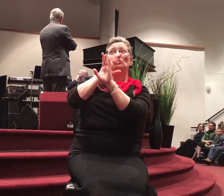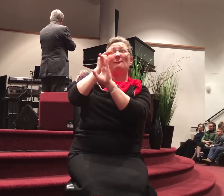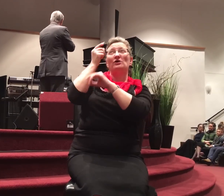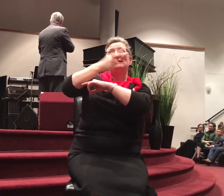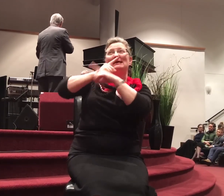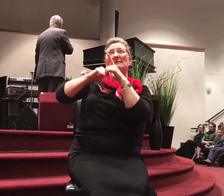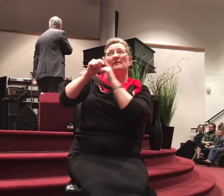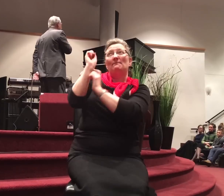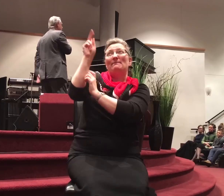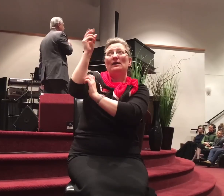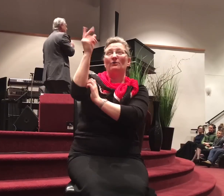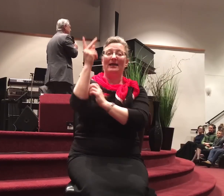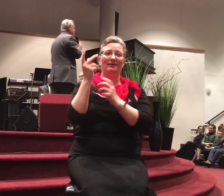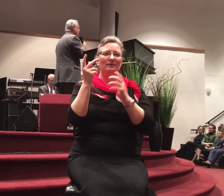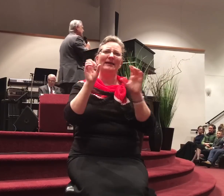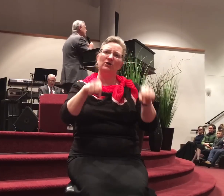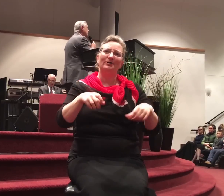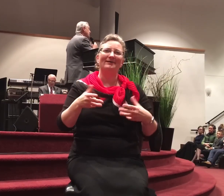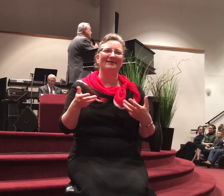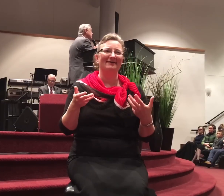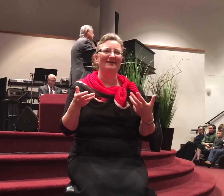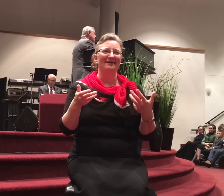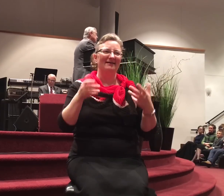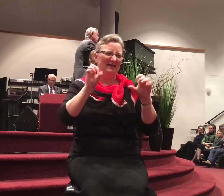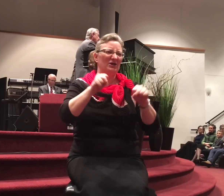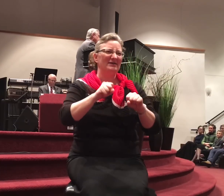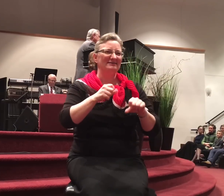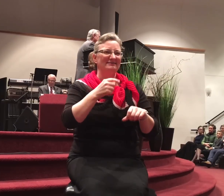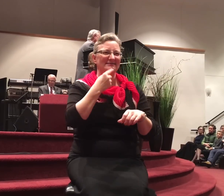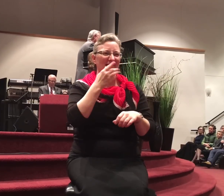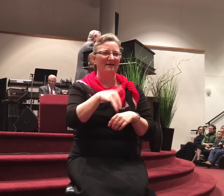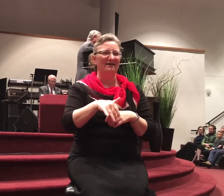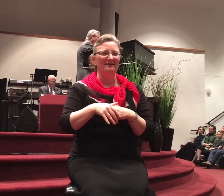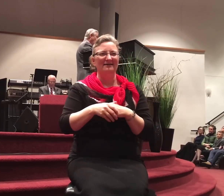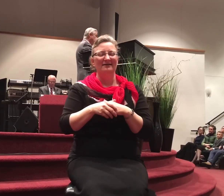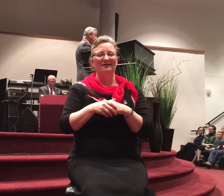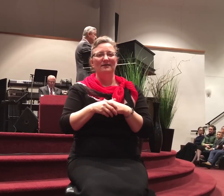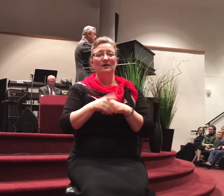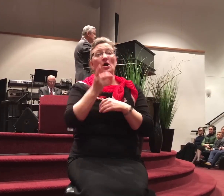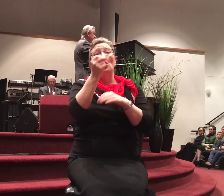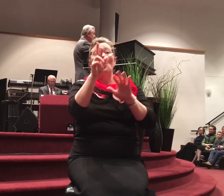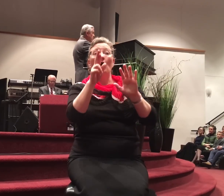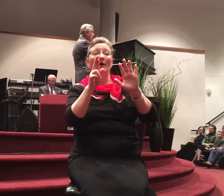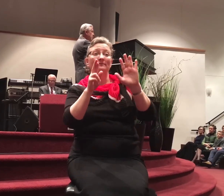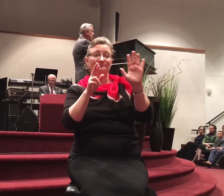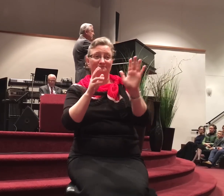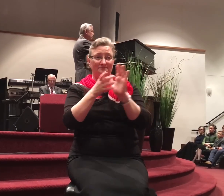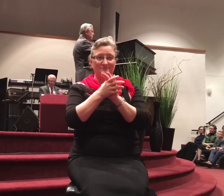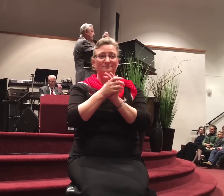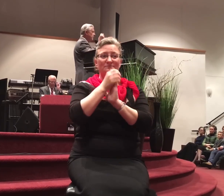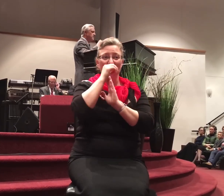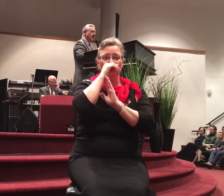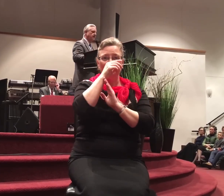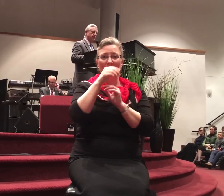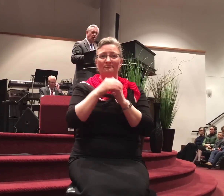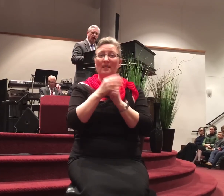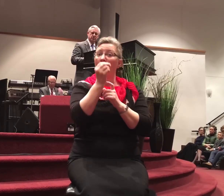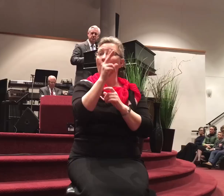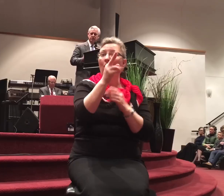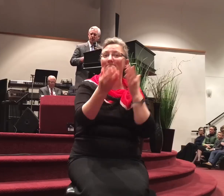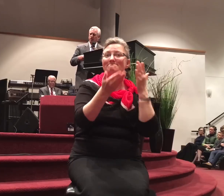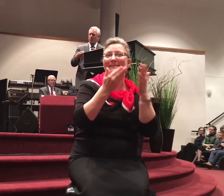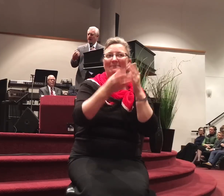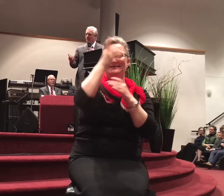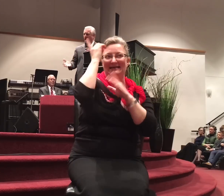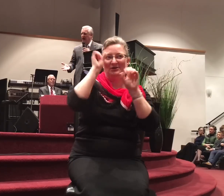be back. So don't worry about it." He could have easily justified. Or he could have said, "Now, Lord, you can read my